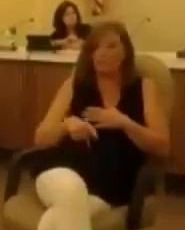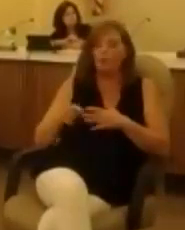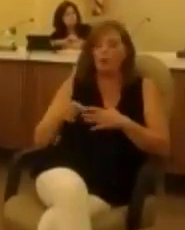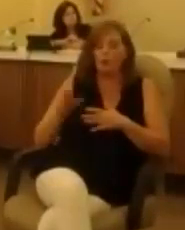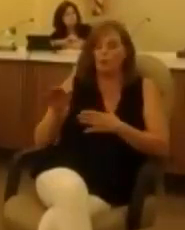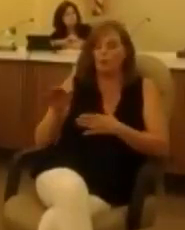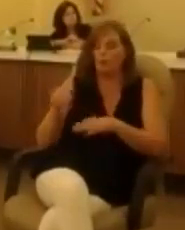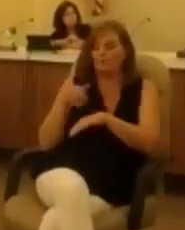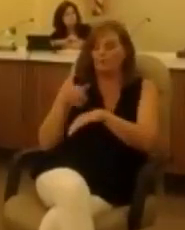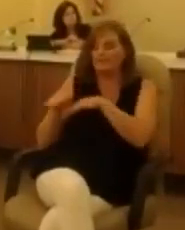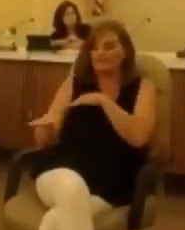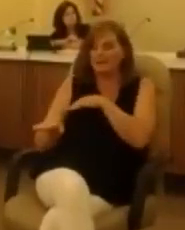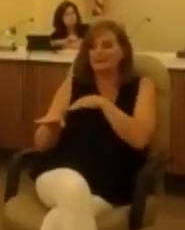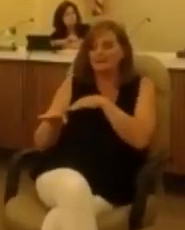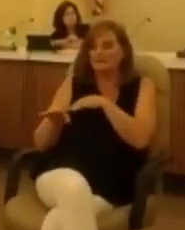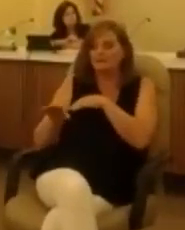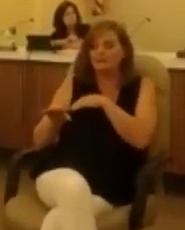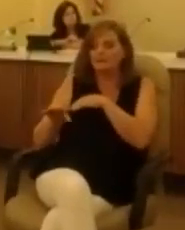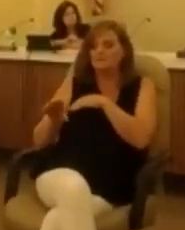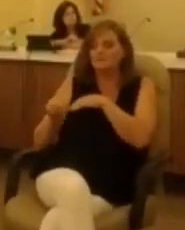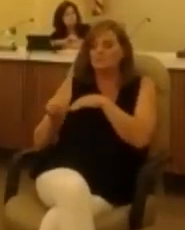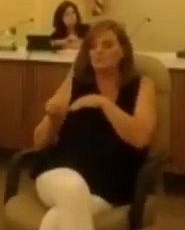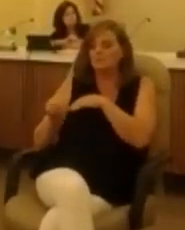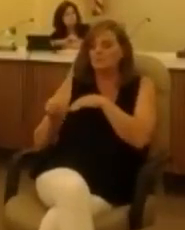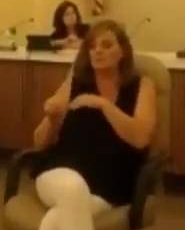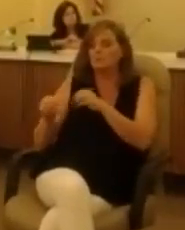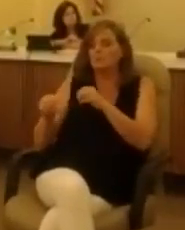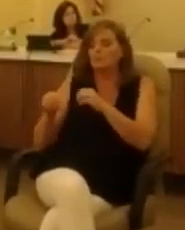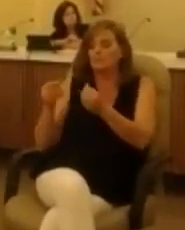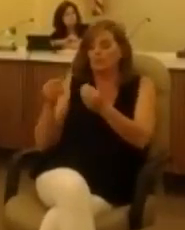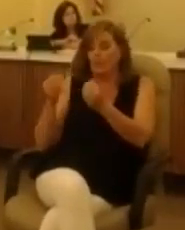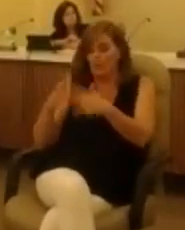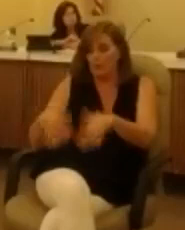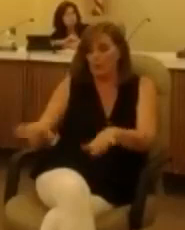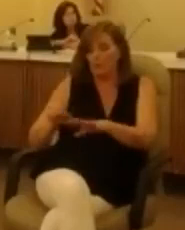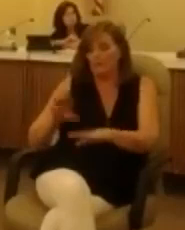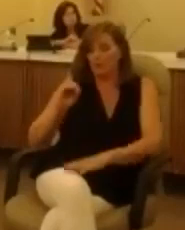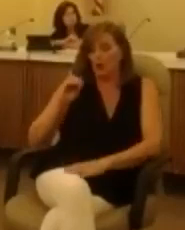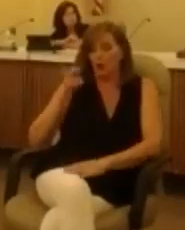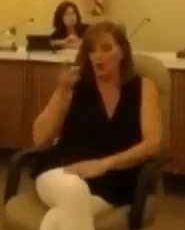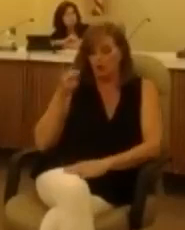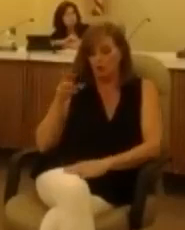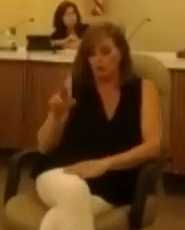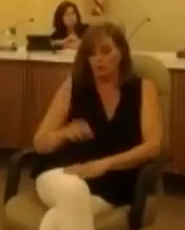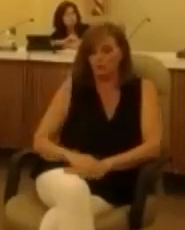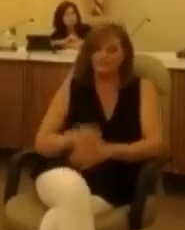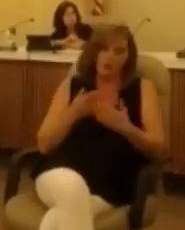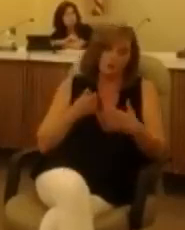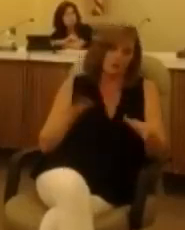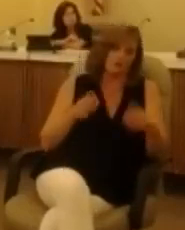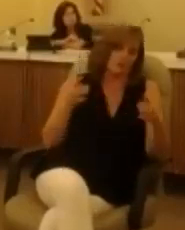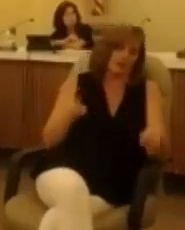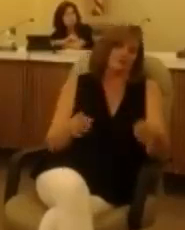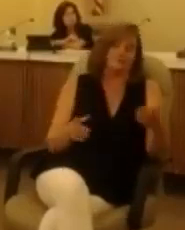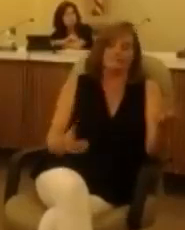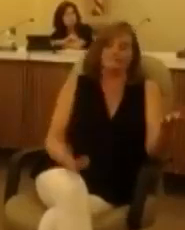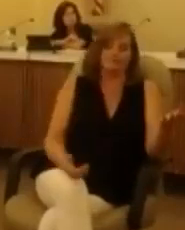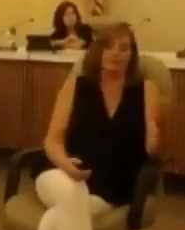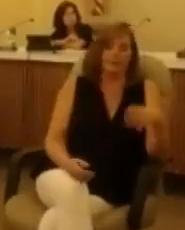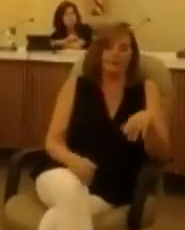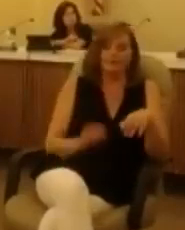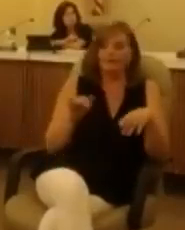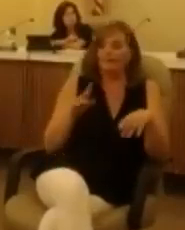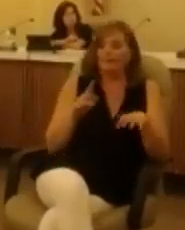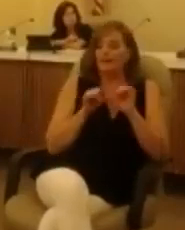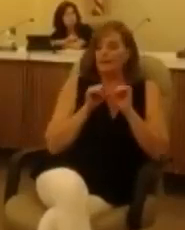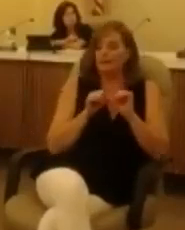the landowner, the property owner. Typically what happens is if they're continue